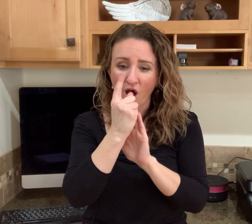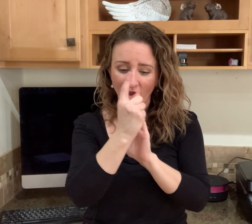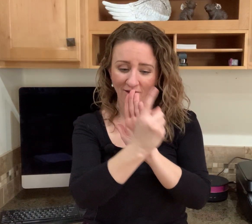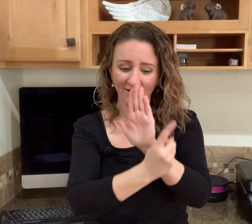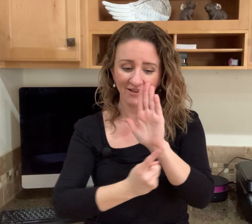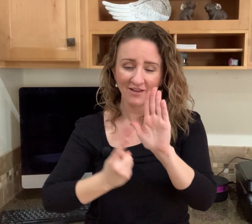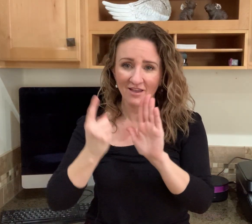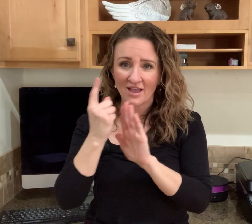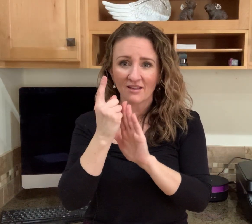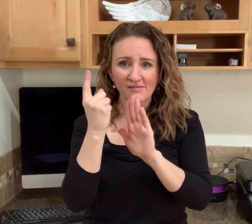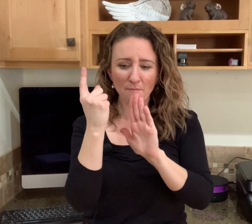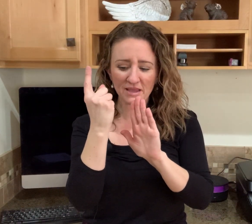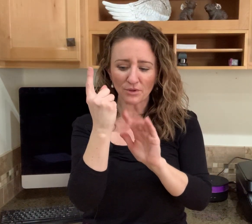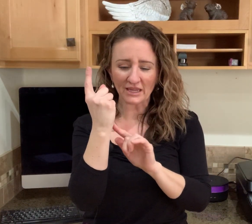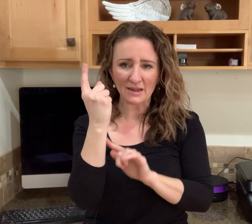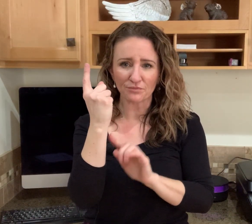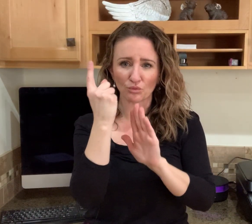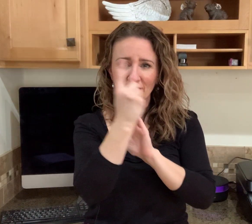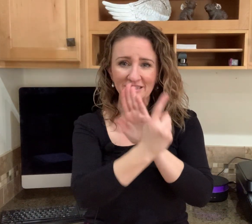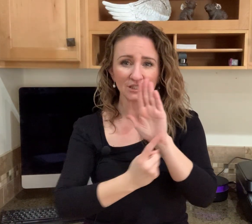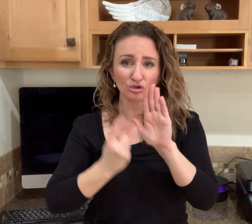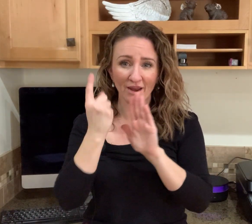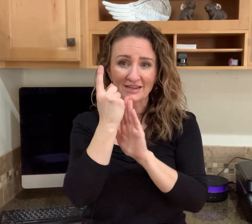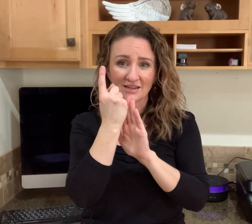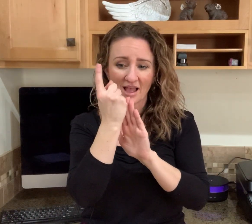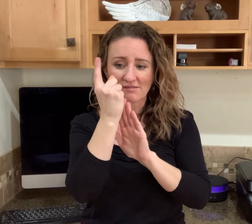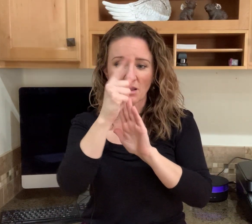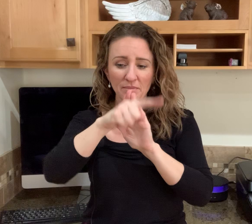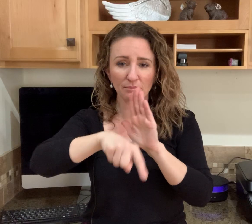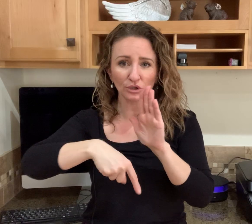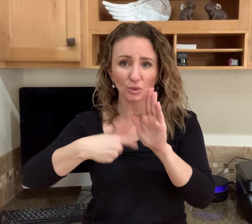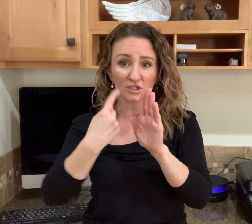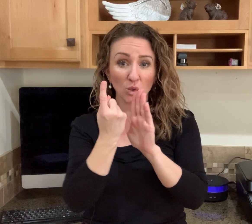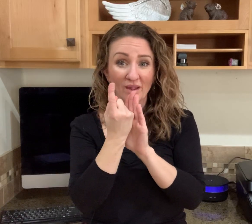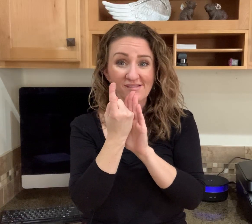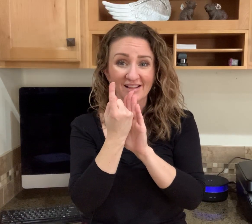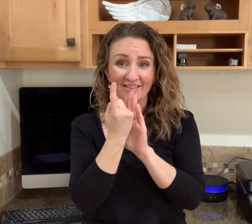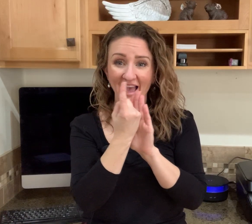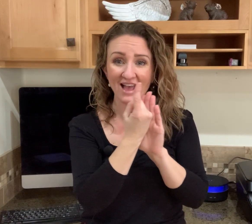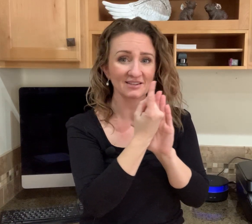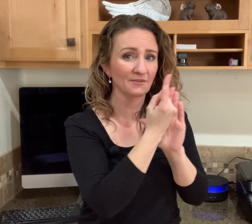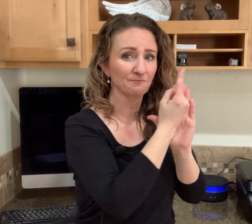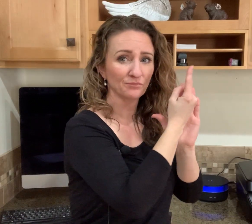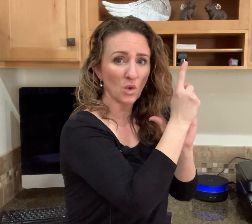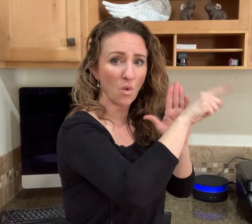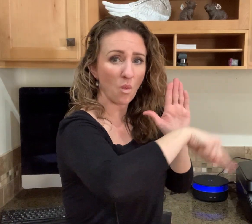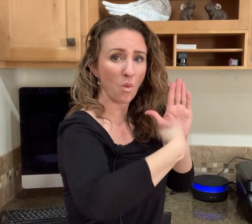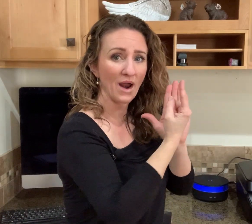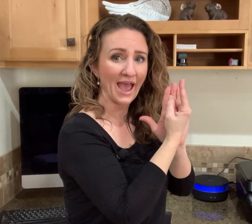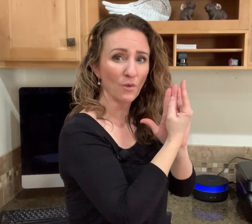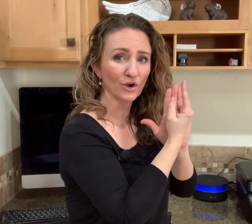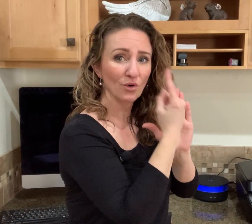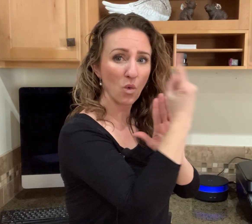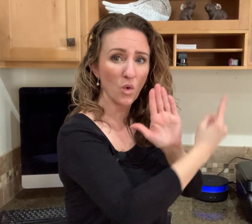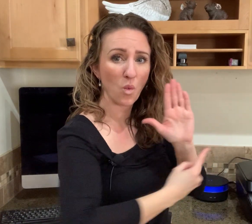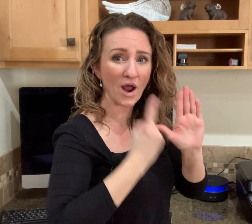clock. Some people keep the wrist straight, and some people do a twist like that. 1 hour or 1